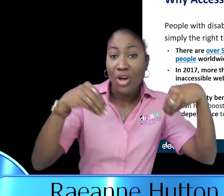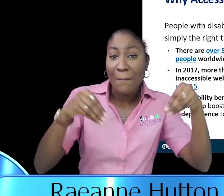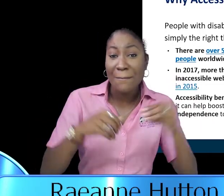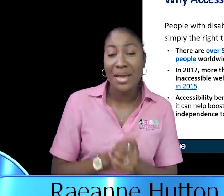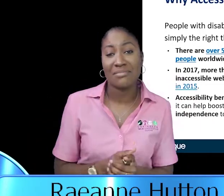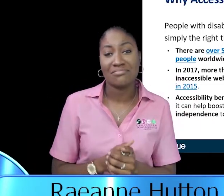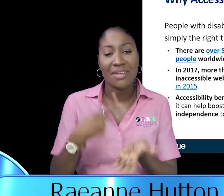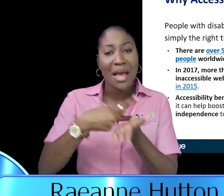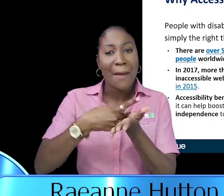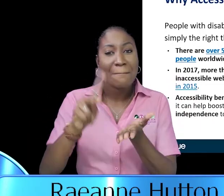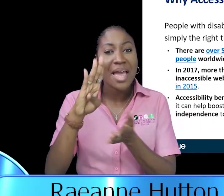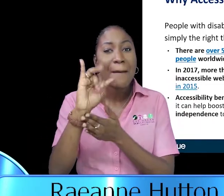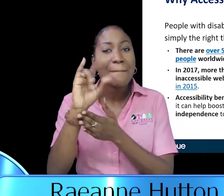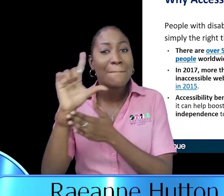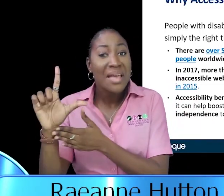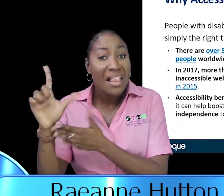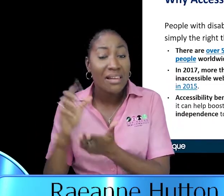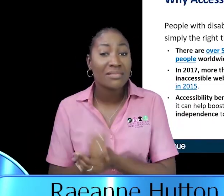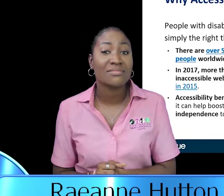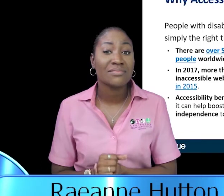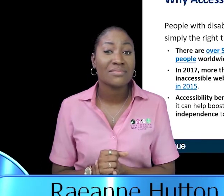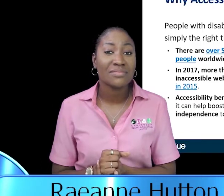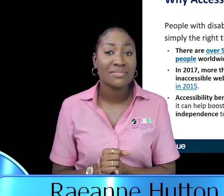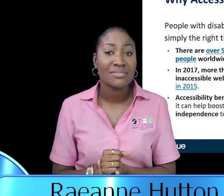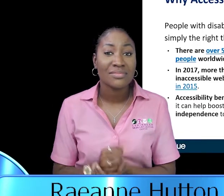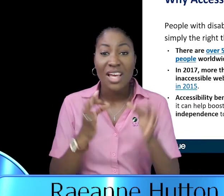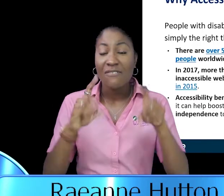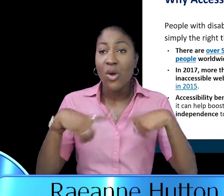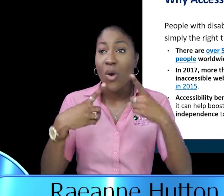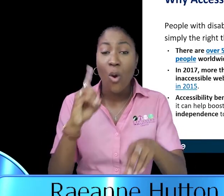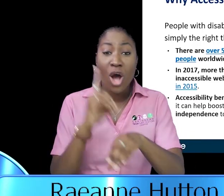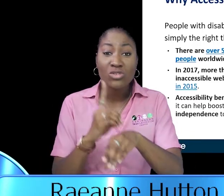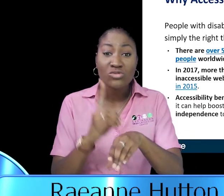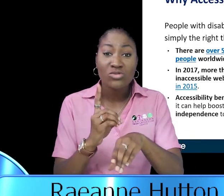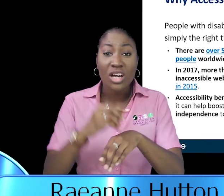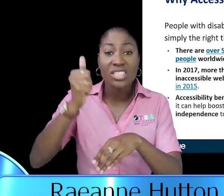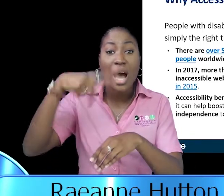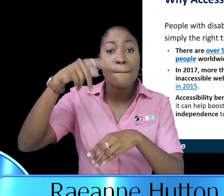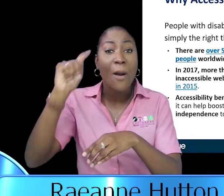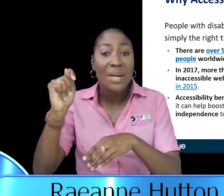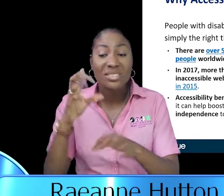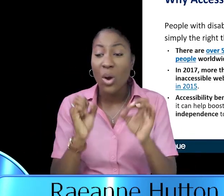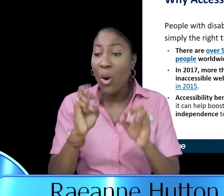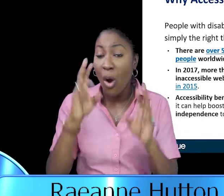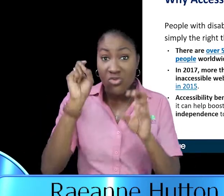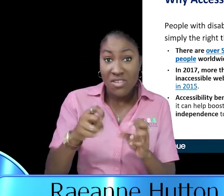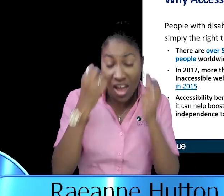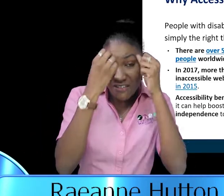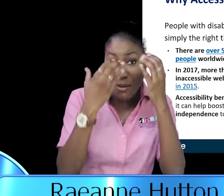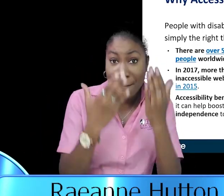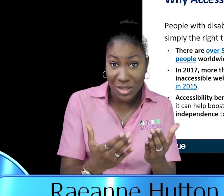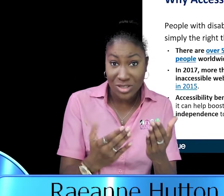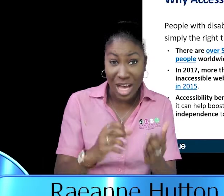shopping, paying your bills, getting a doctor's appointment. Access to